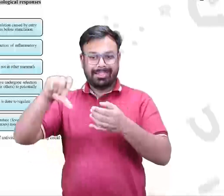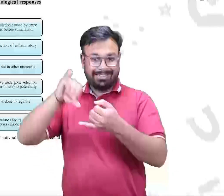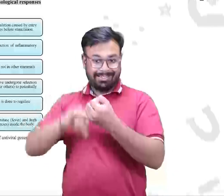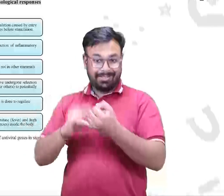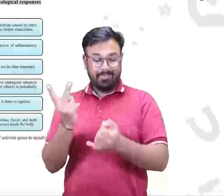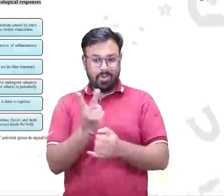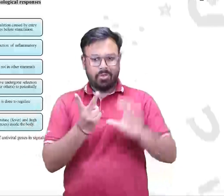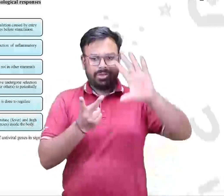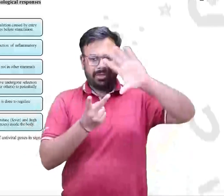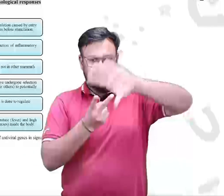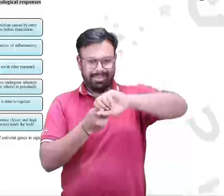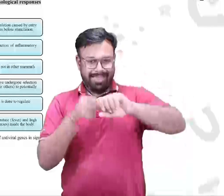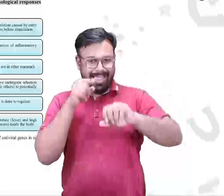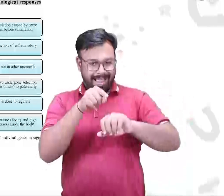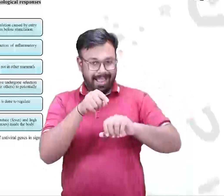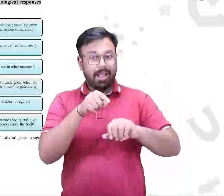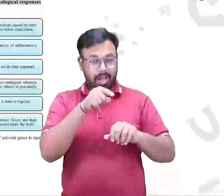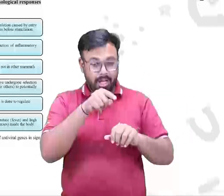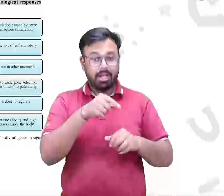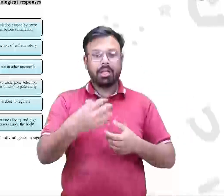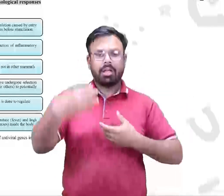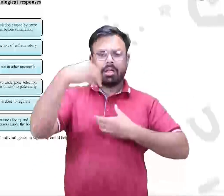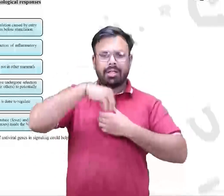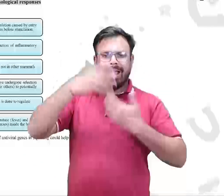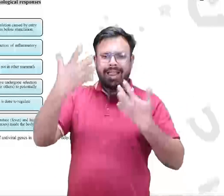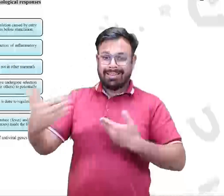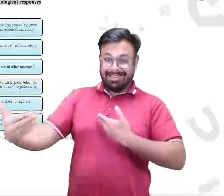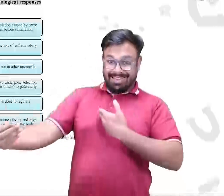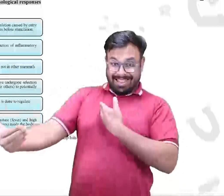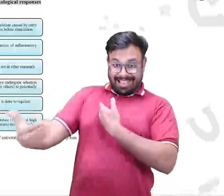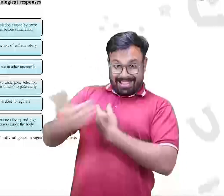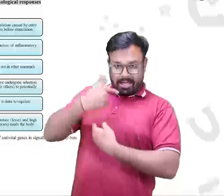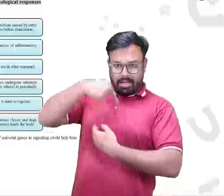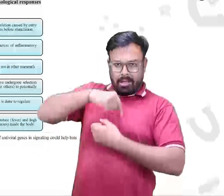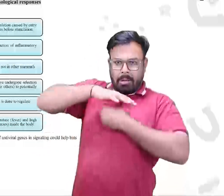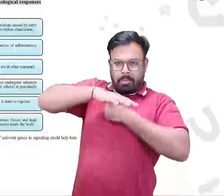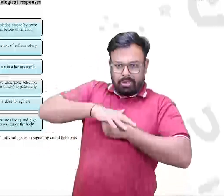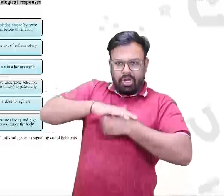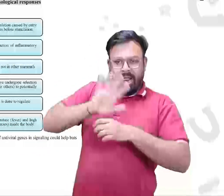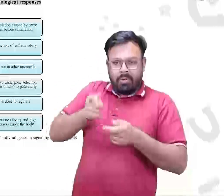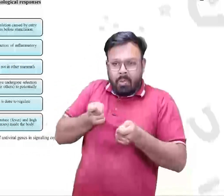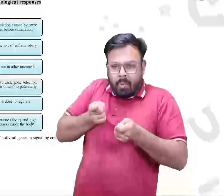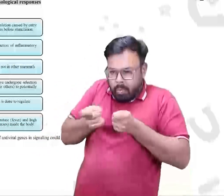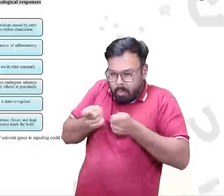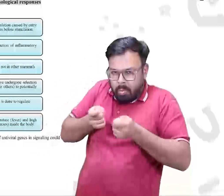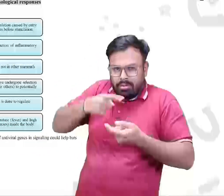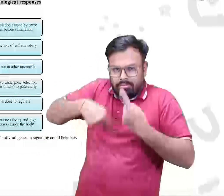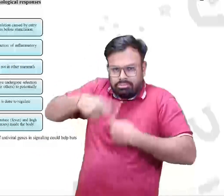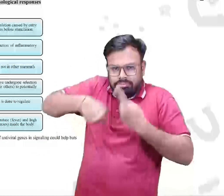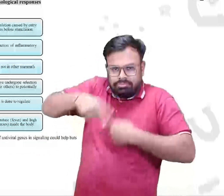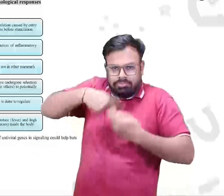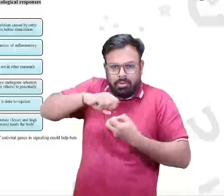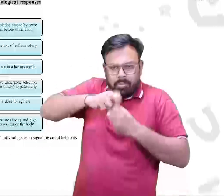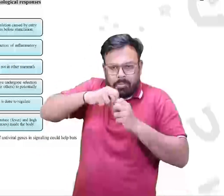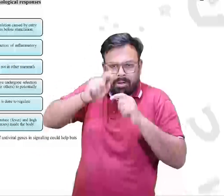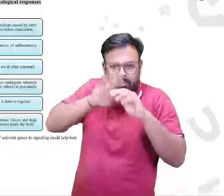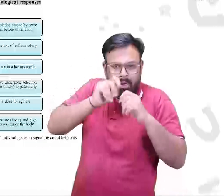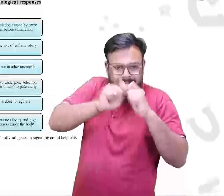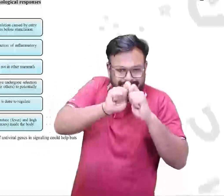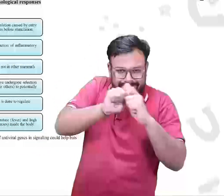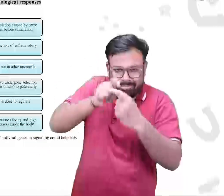APOVEC3 have undergone selection pressure to potentially alter function.